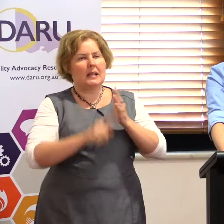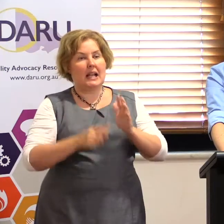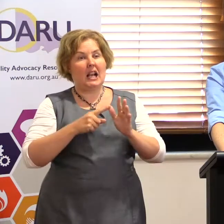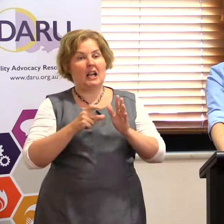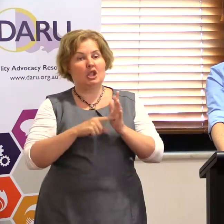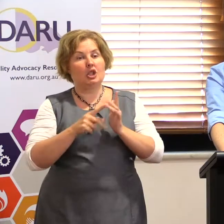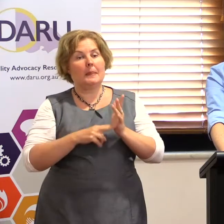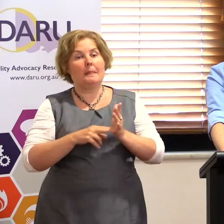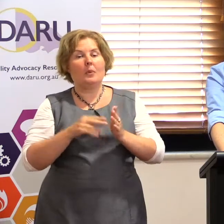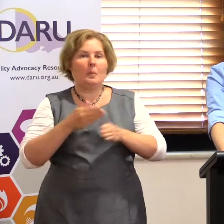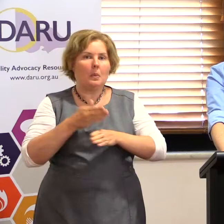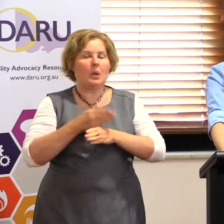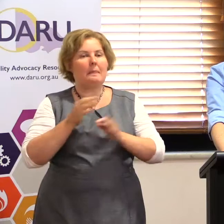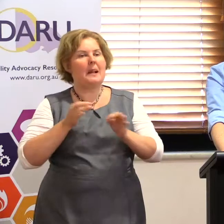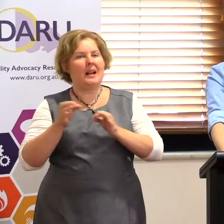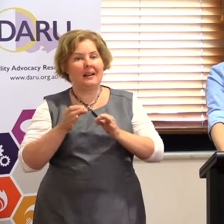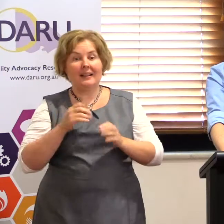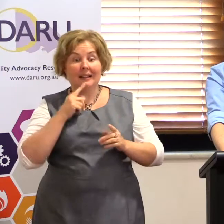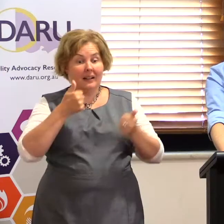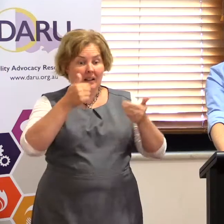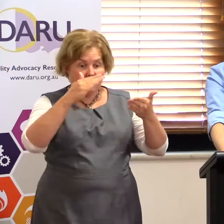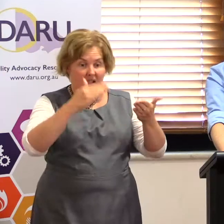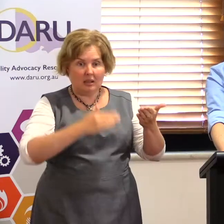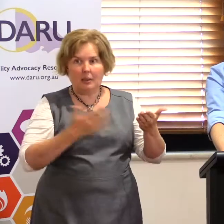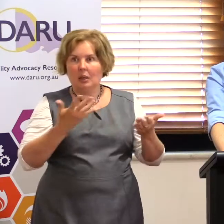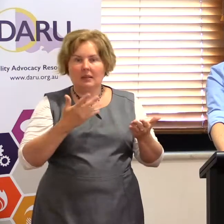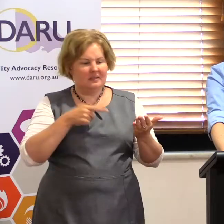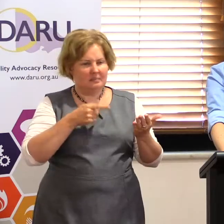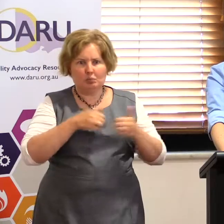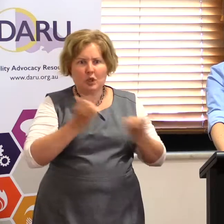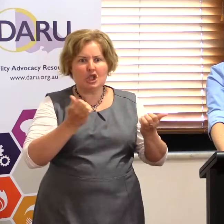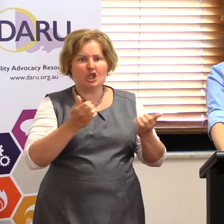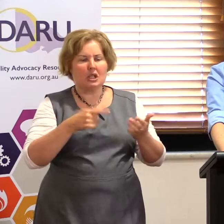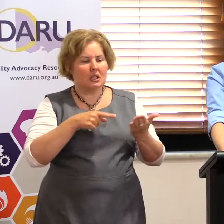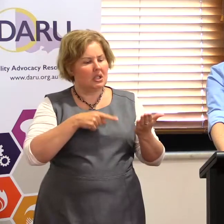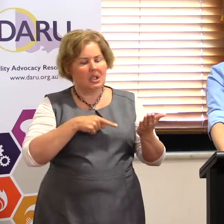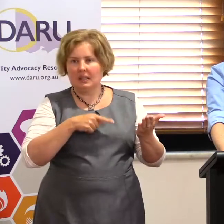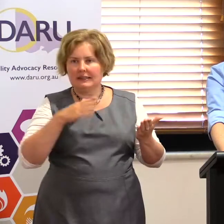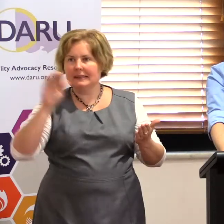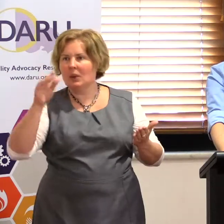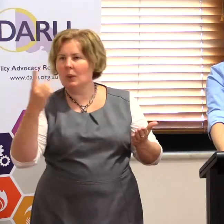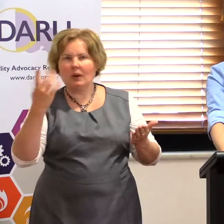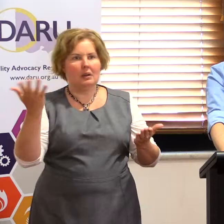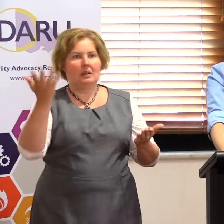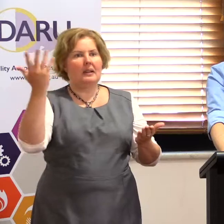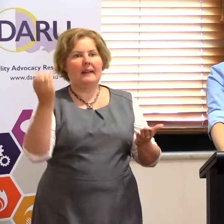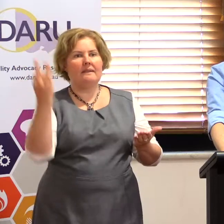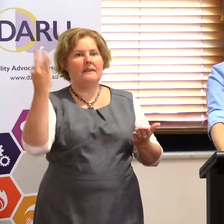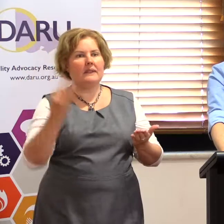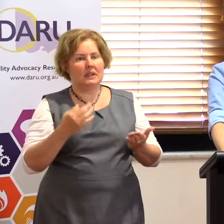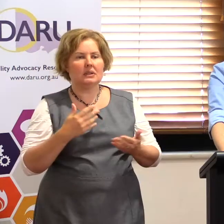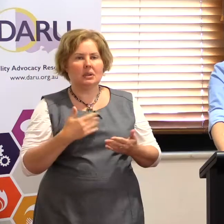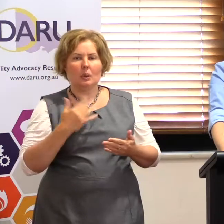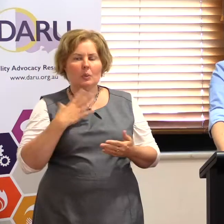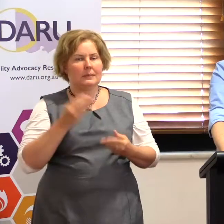plans, disability employment plans, is that there is no one that I can go to if there has been a breach of that plan in any workplace. So I just wanted to